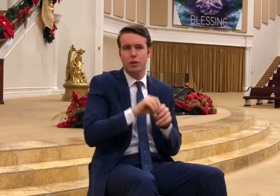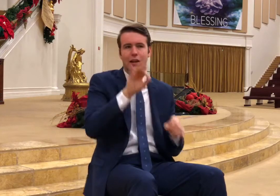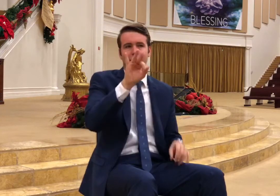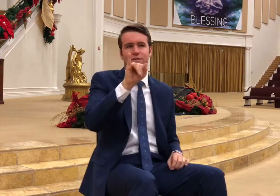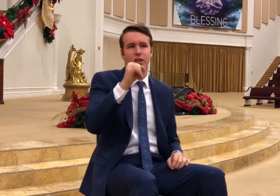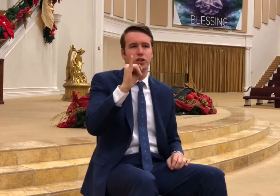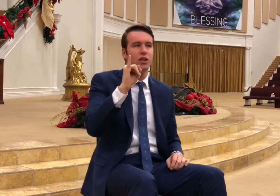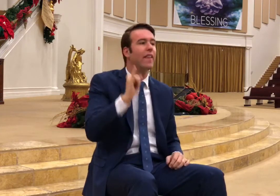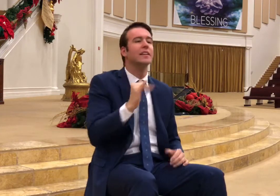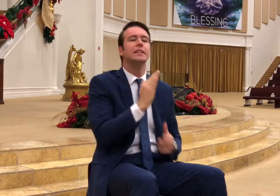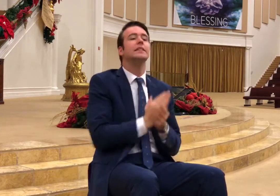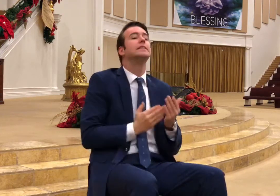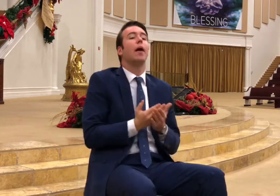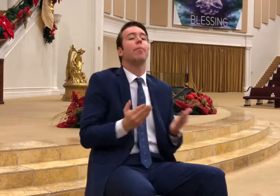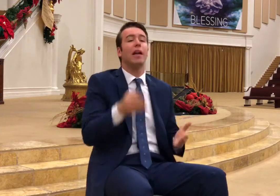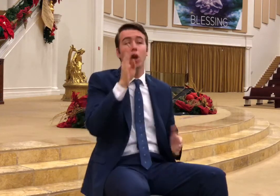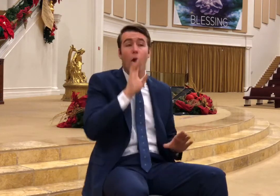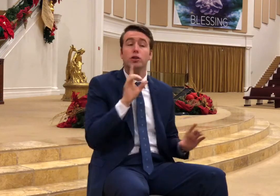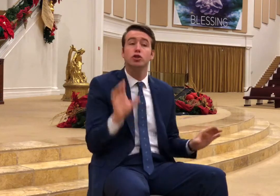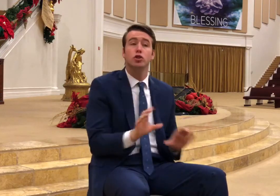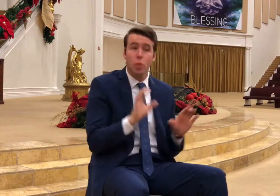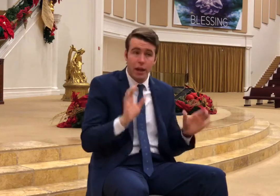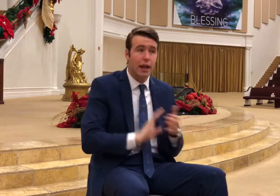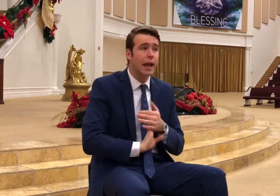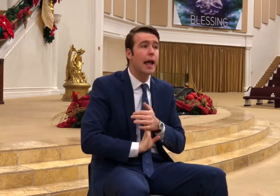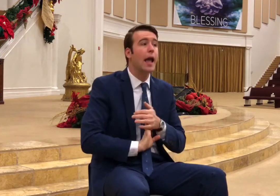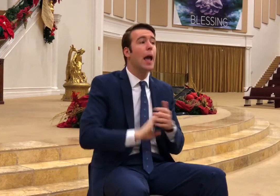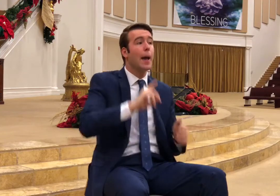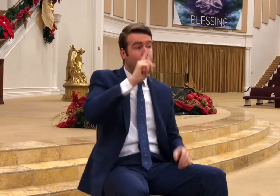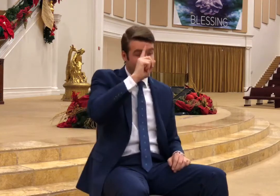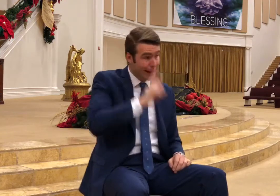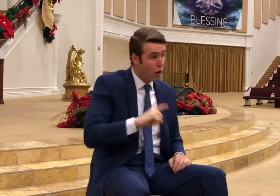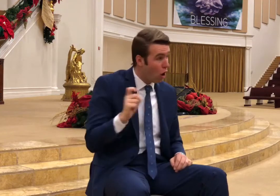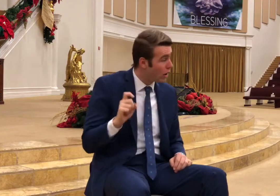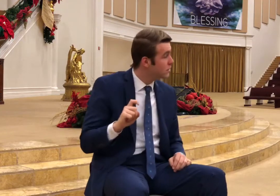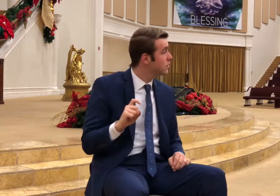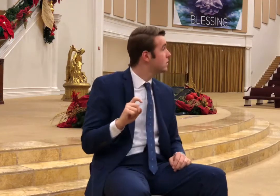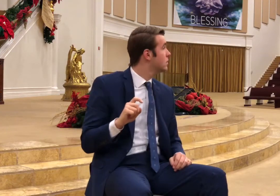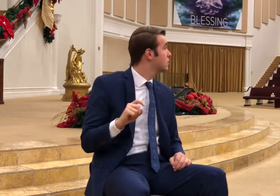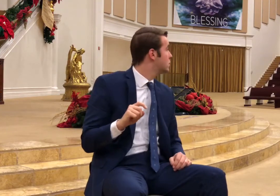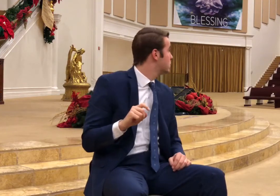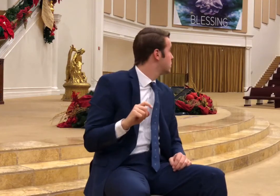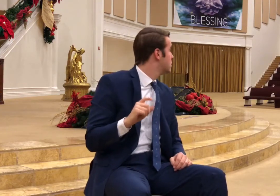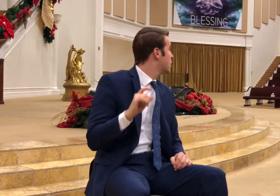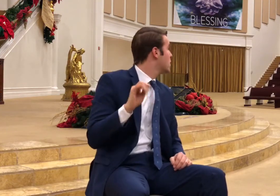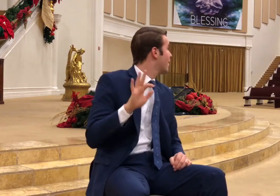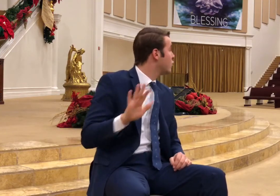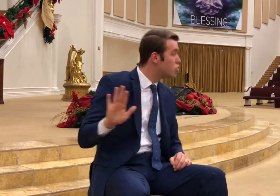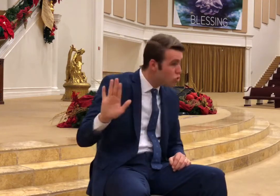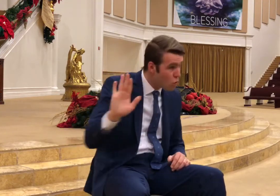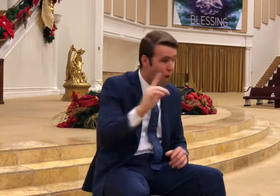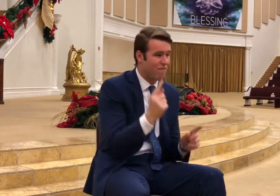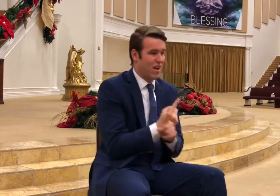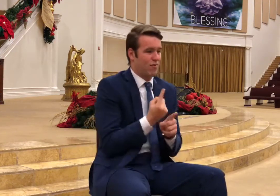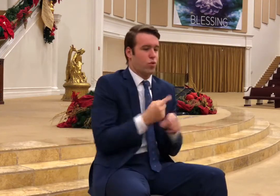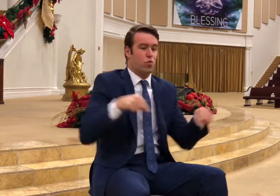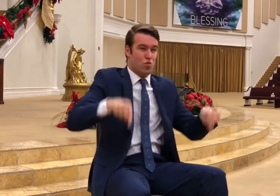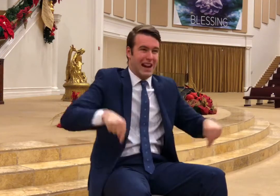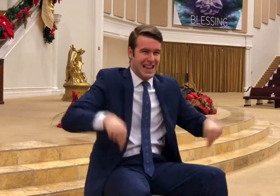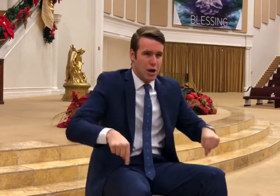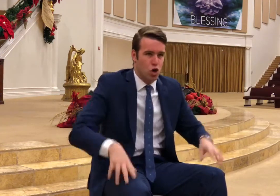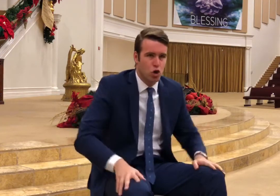are just some of the things that God is doing because of your faithfulness right here